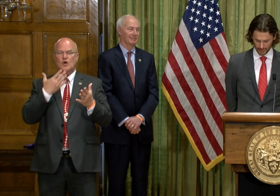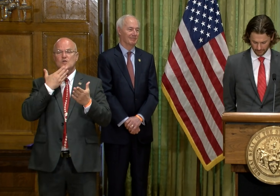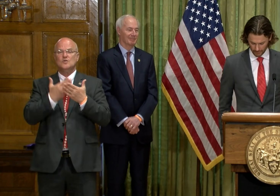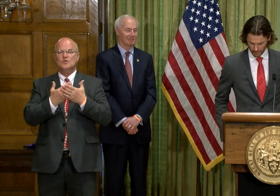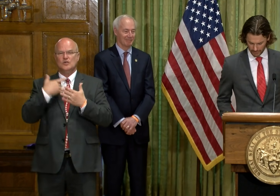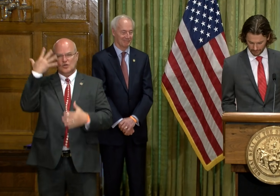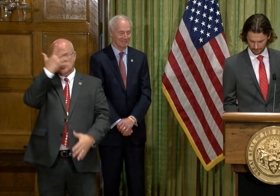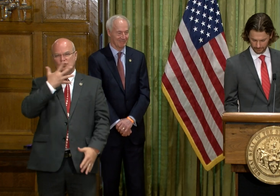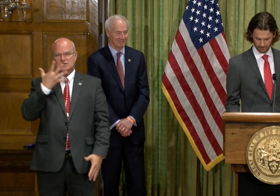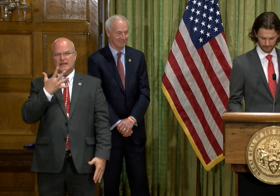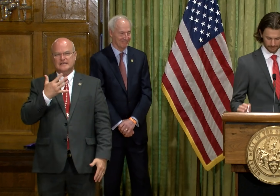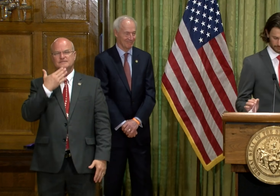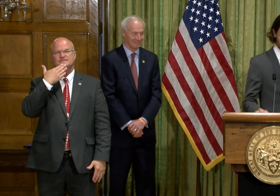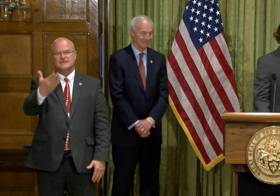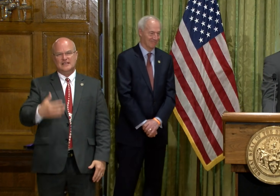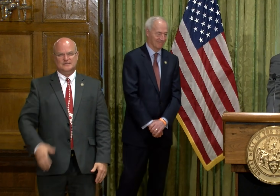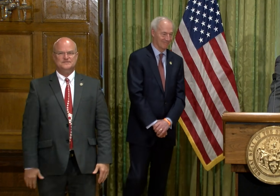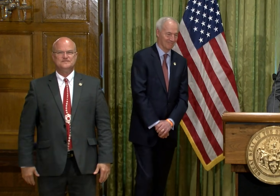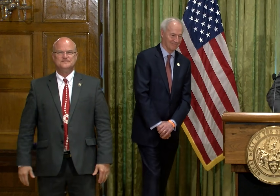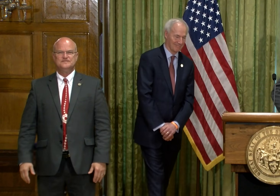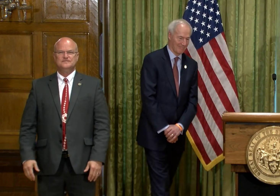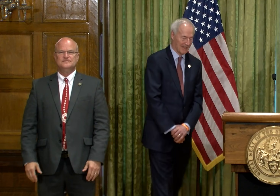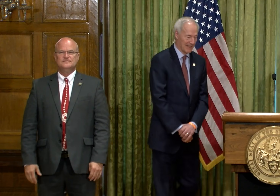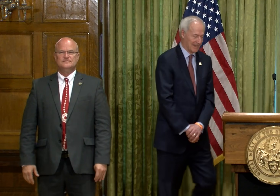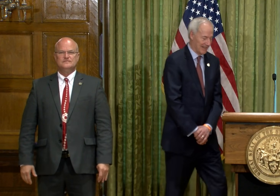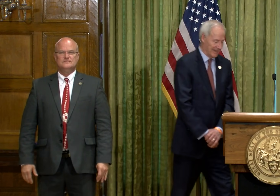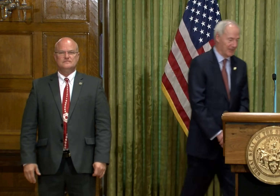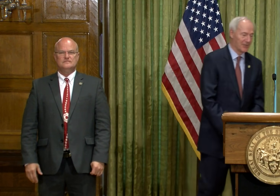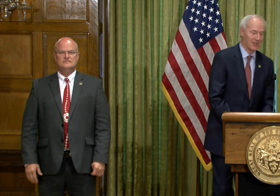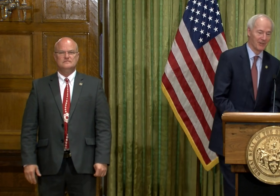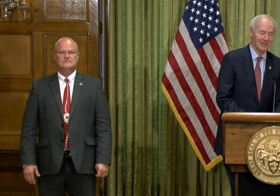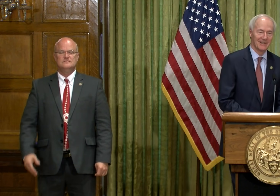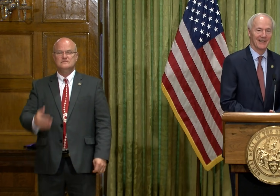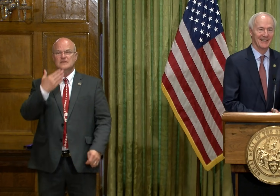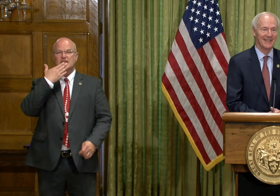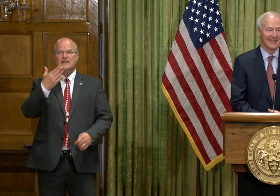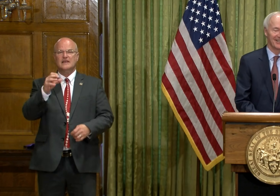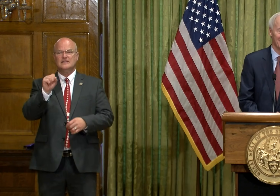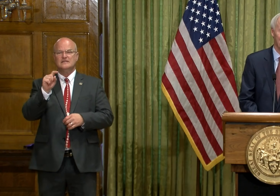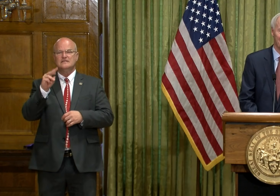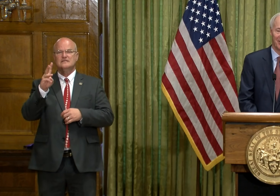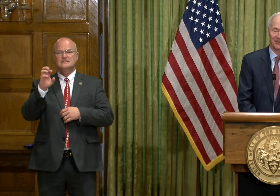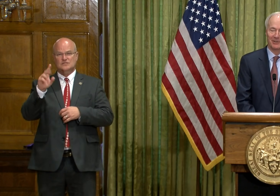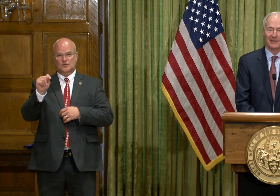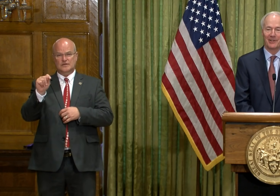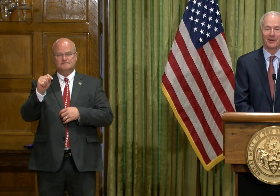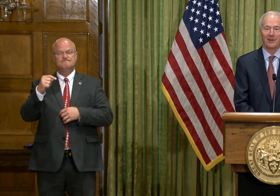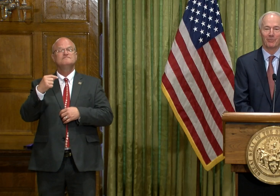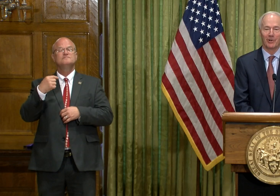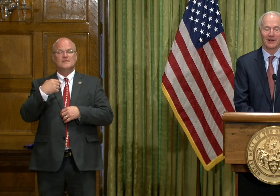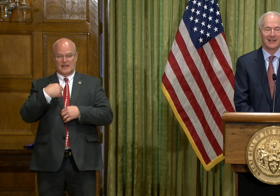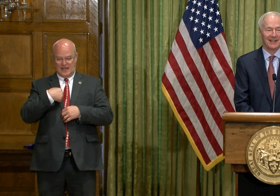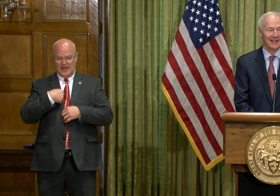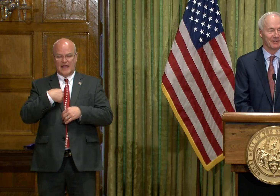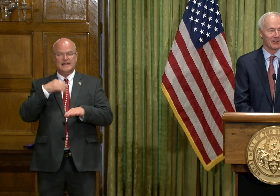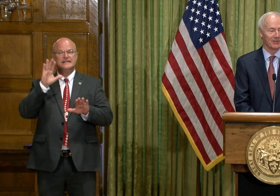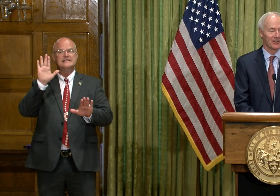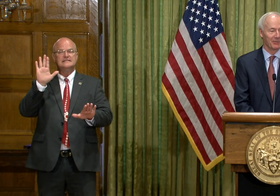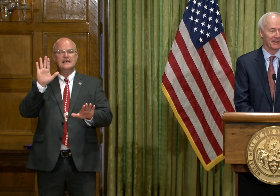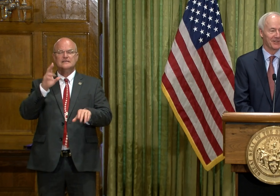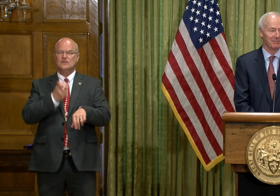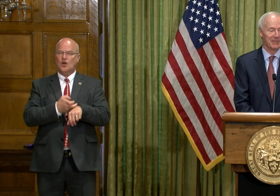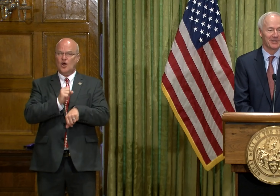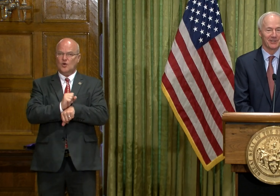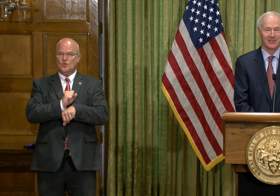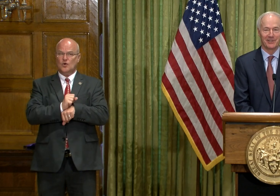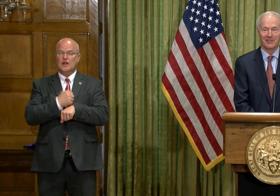like. Thank you very much. Thank you, Stuart, and I can attest to their hard work. I was